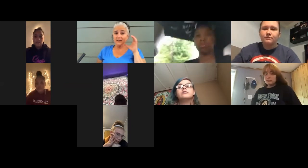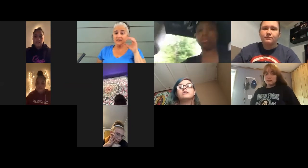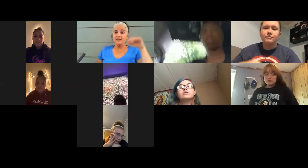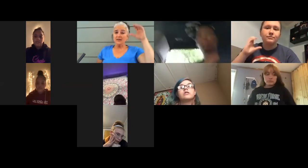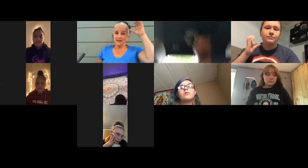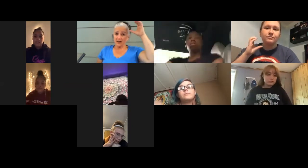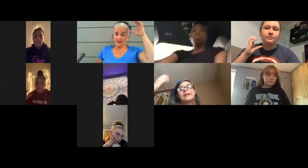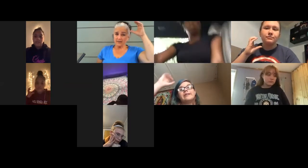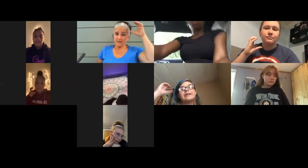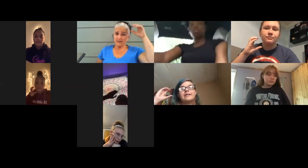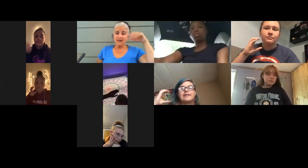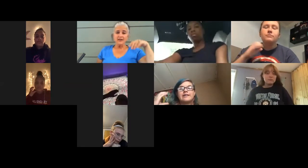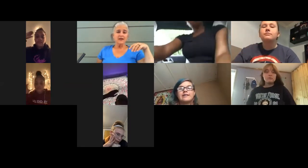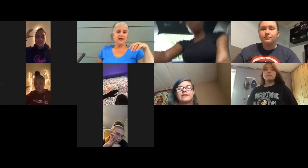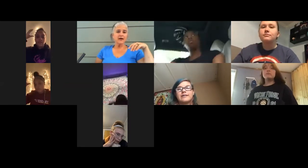cousin, same